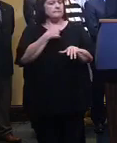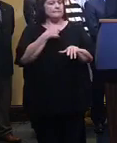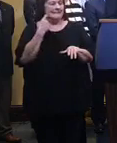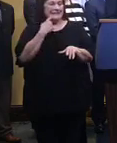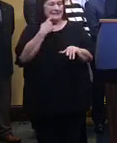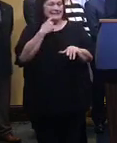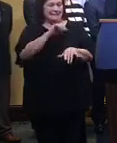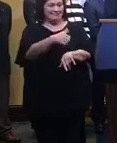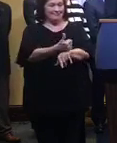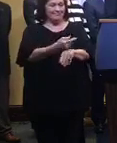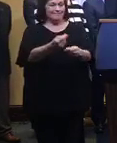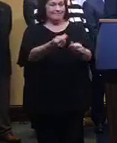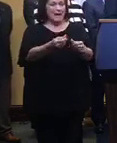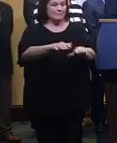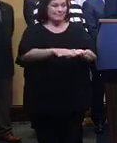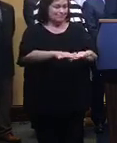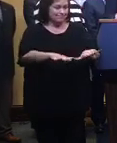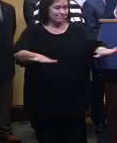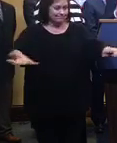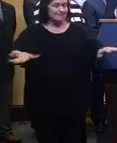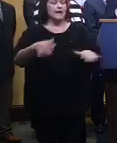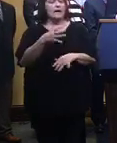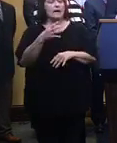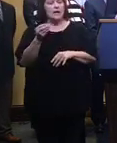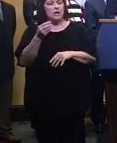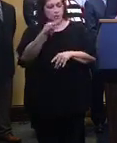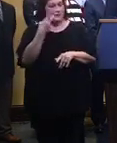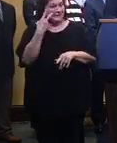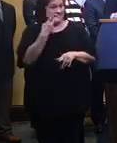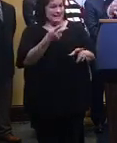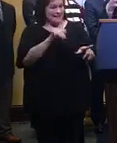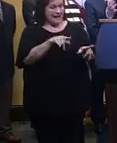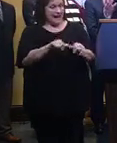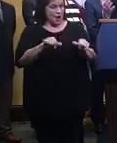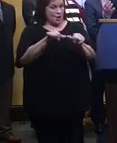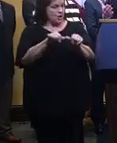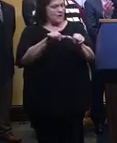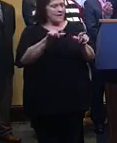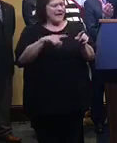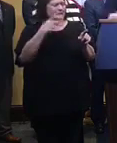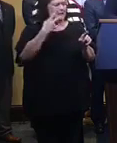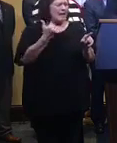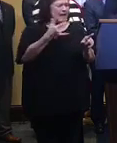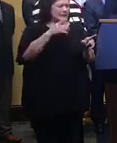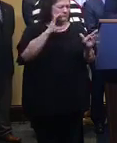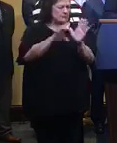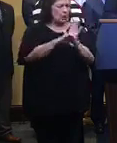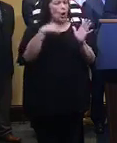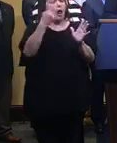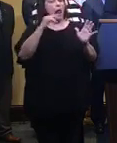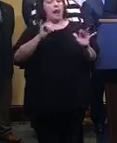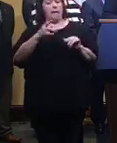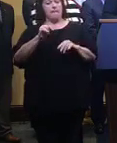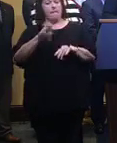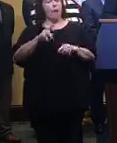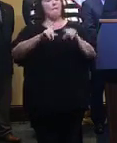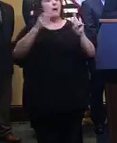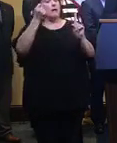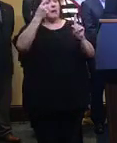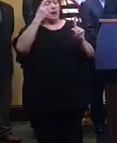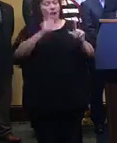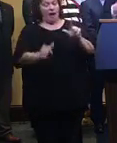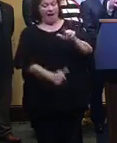sod on top of Easton Park. And you can see the work that went in there is you can't see much because it looks like a park. Underneath the park is